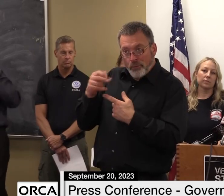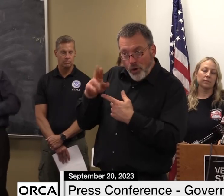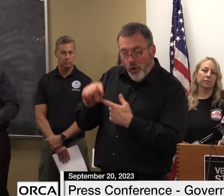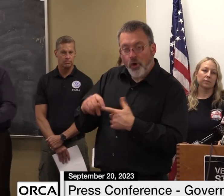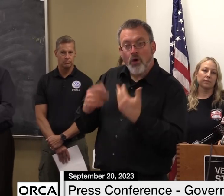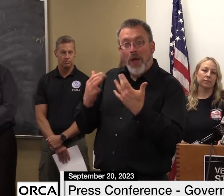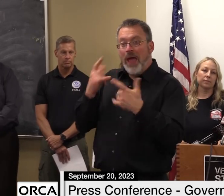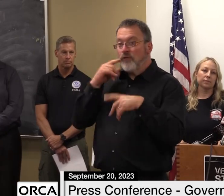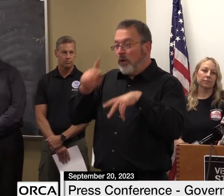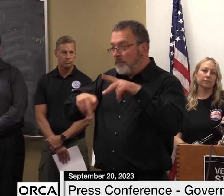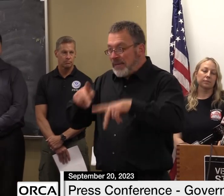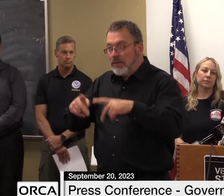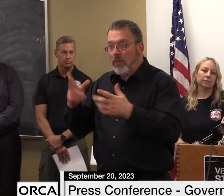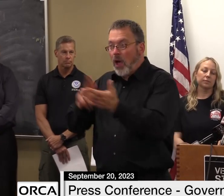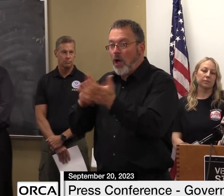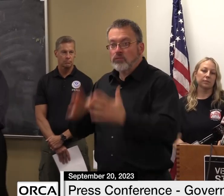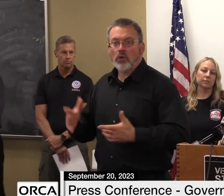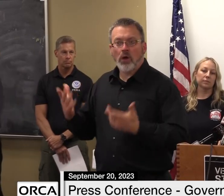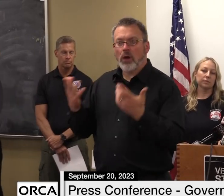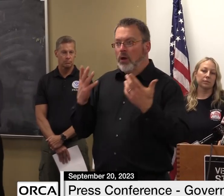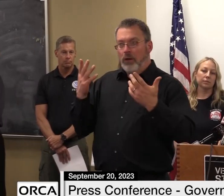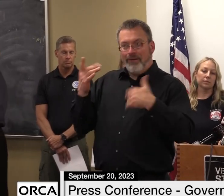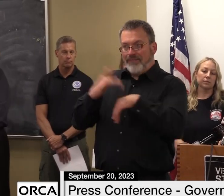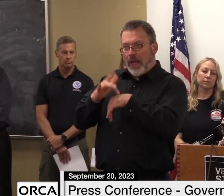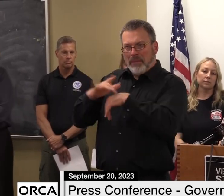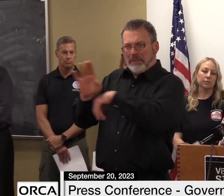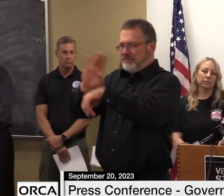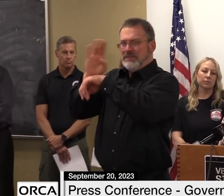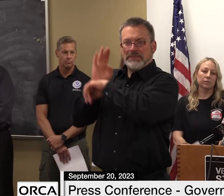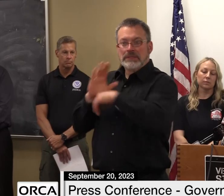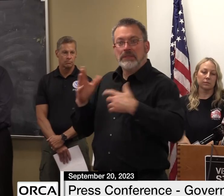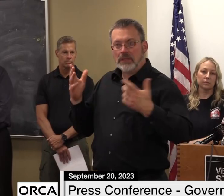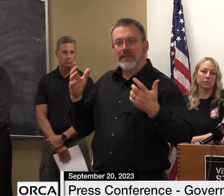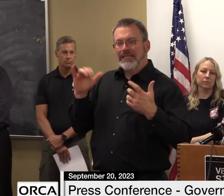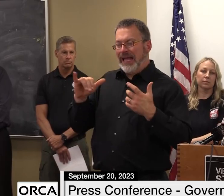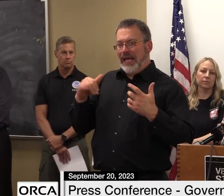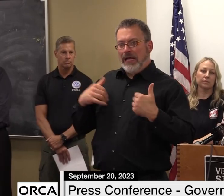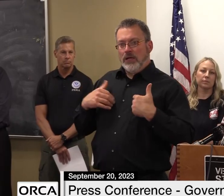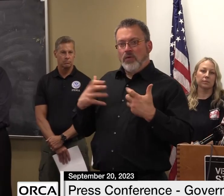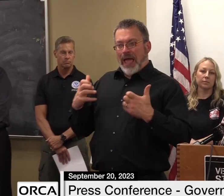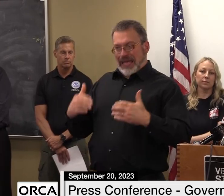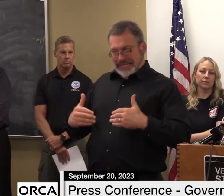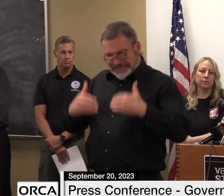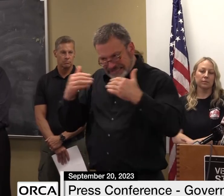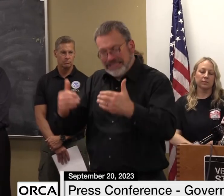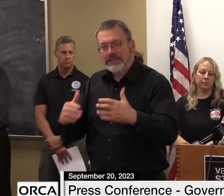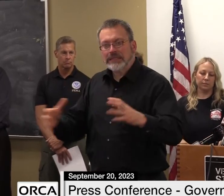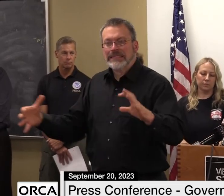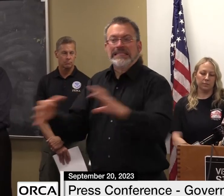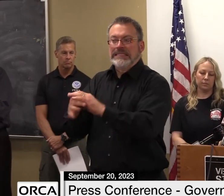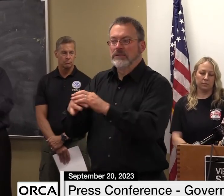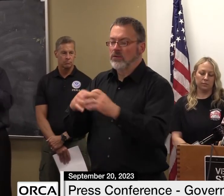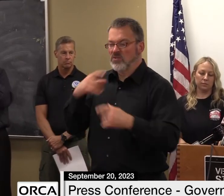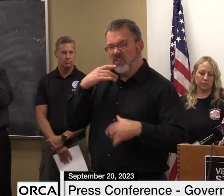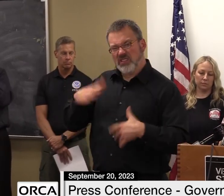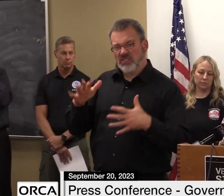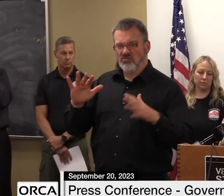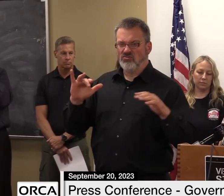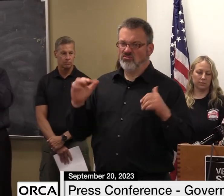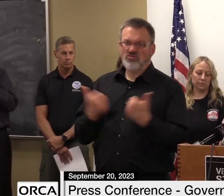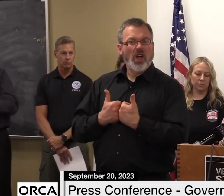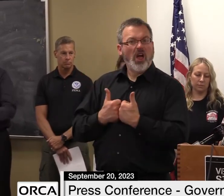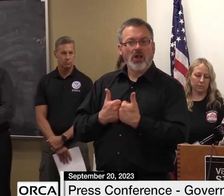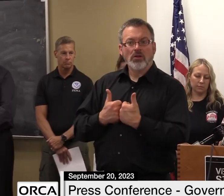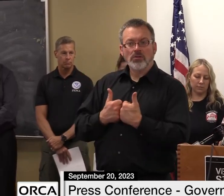the help to do it. And we want to link that together so that that's part of our challenge. It's not just the financial